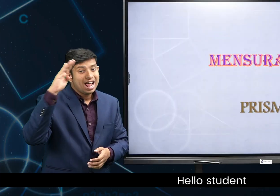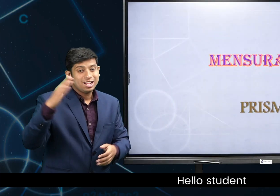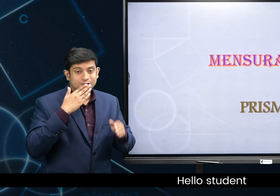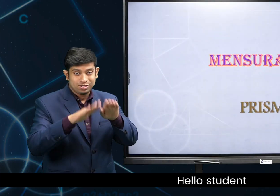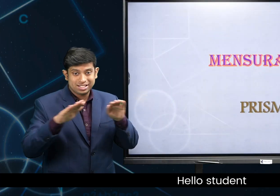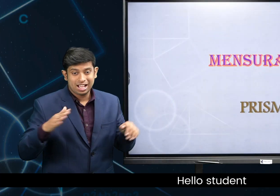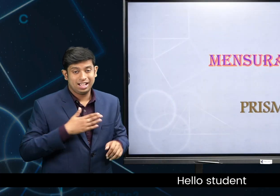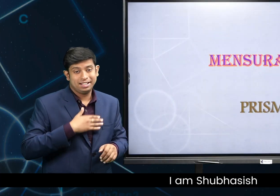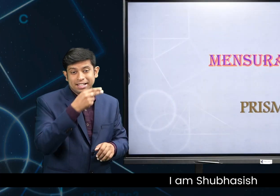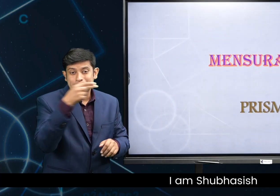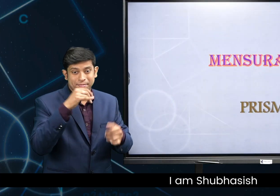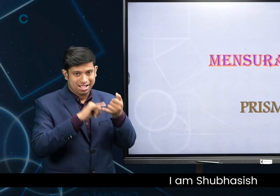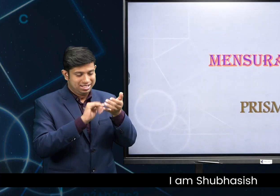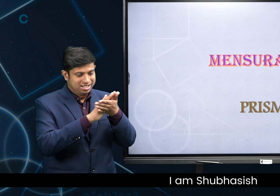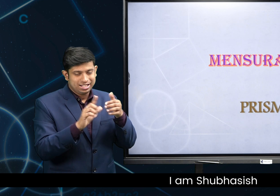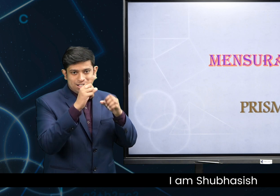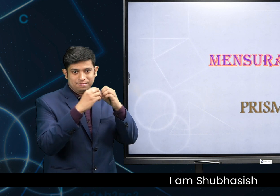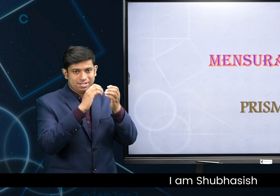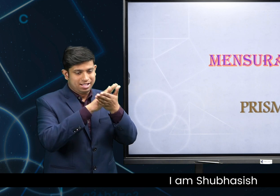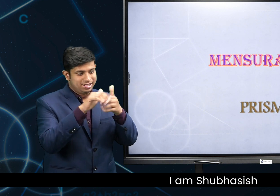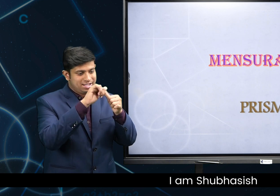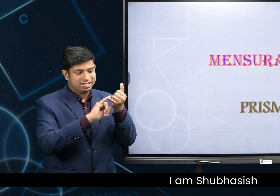Hello students, I am Subhashish.